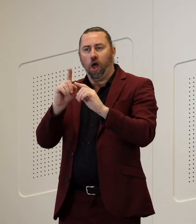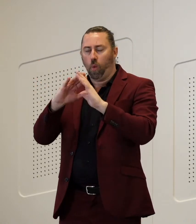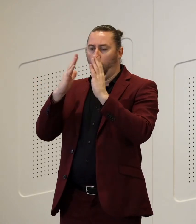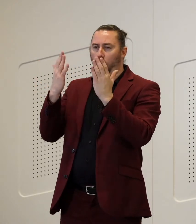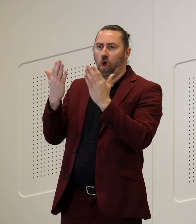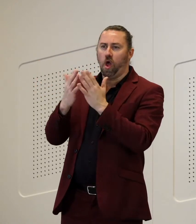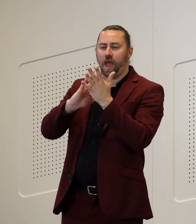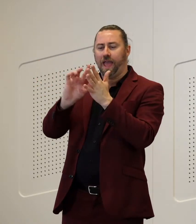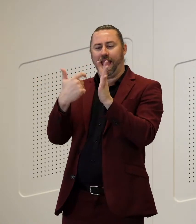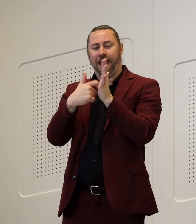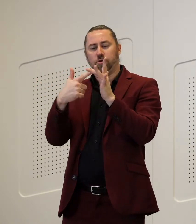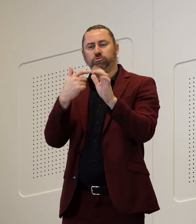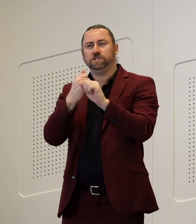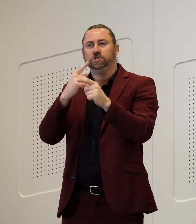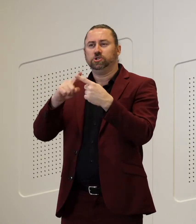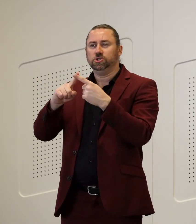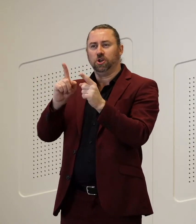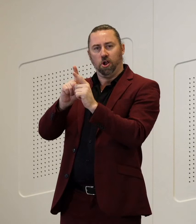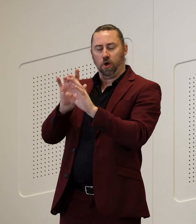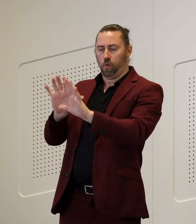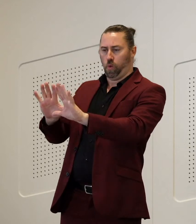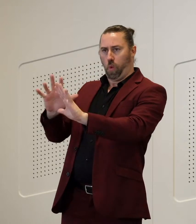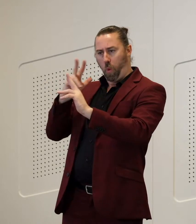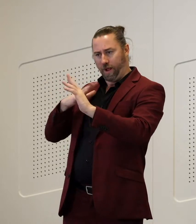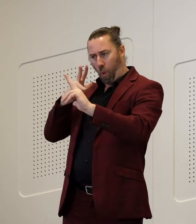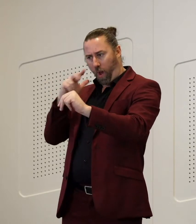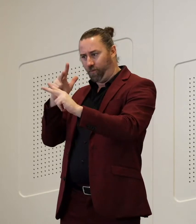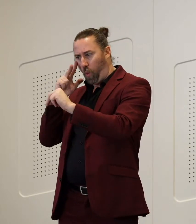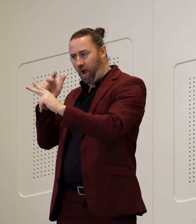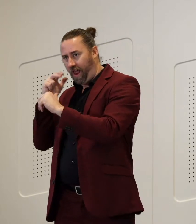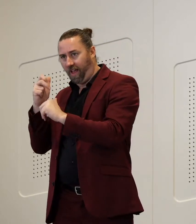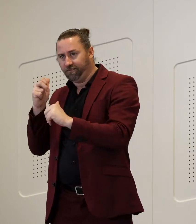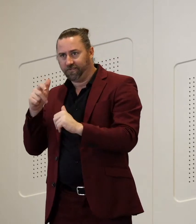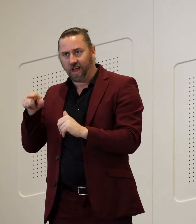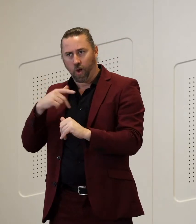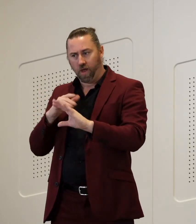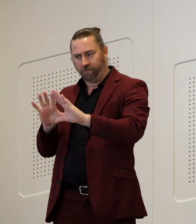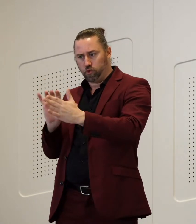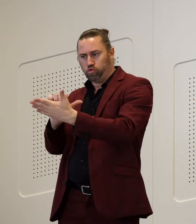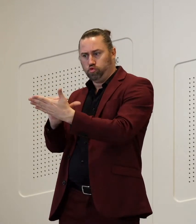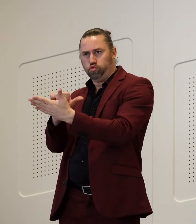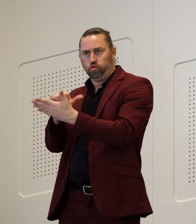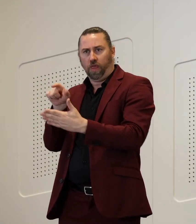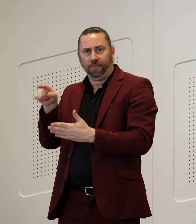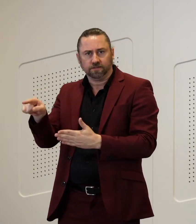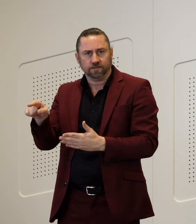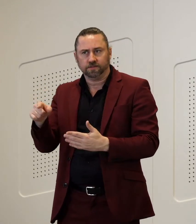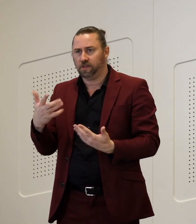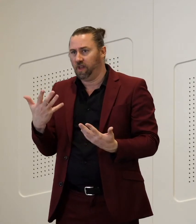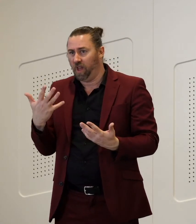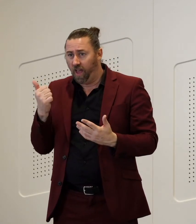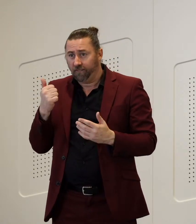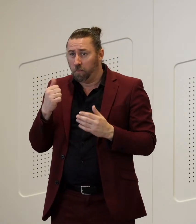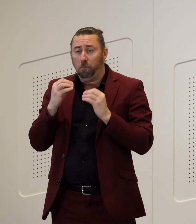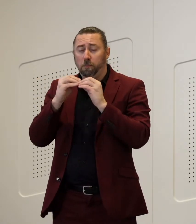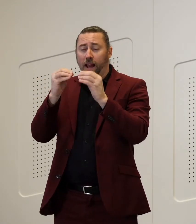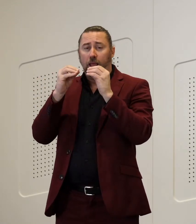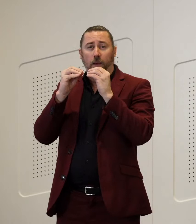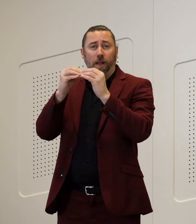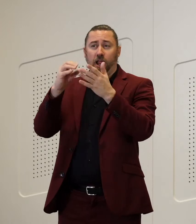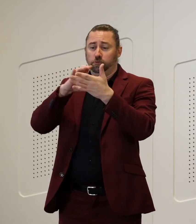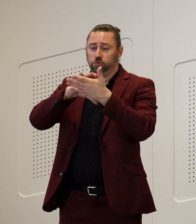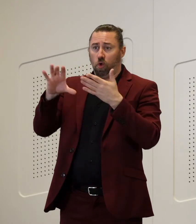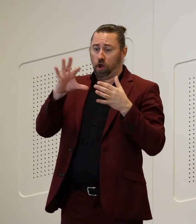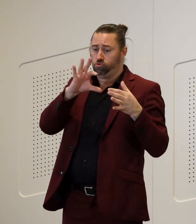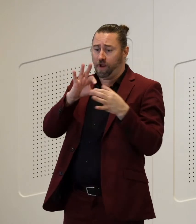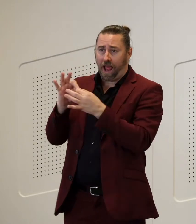world that the reef should be on their bucket list, and there are billions of dollars of our economy, tens of thousands of jobs, reliant